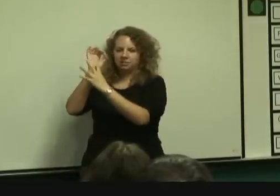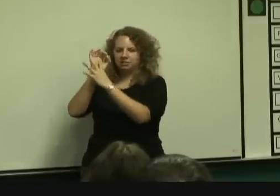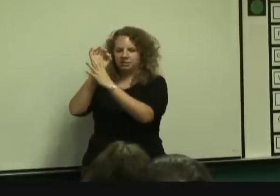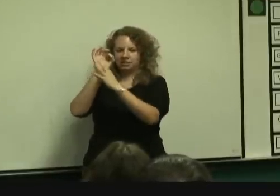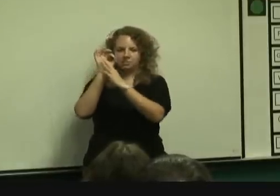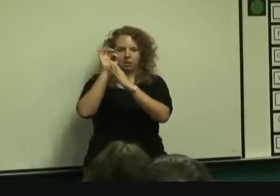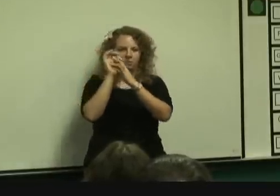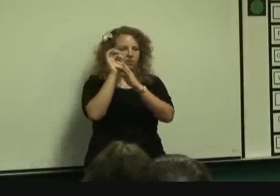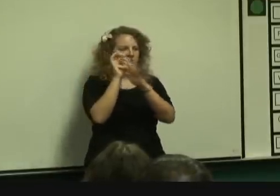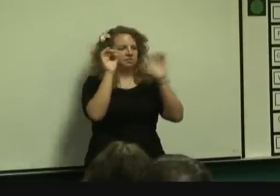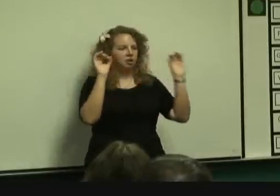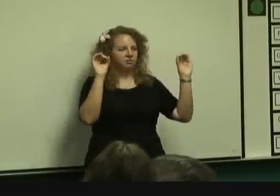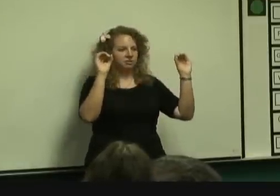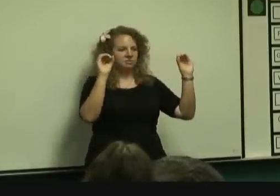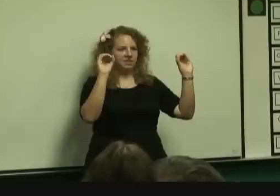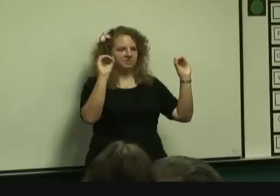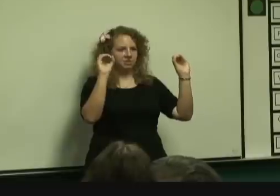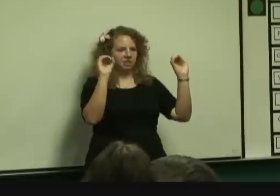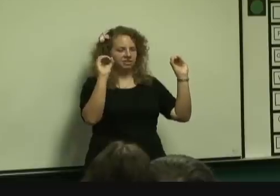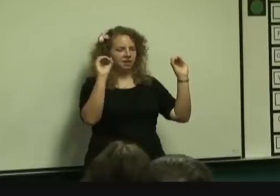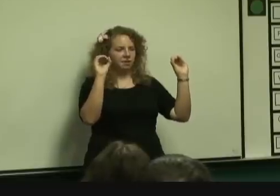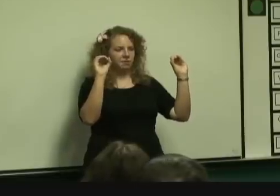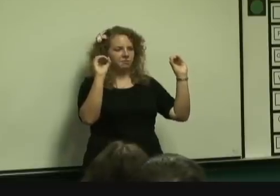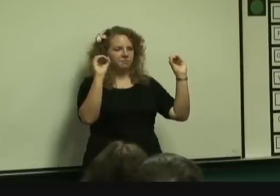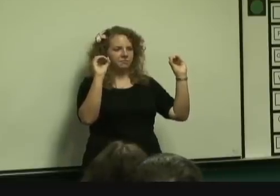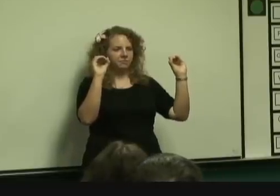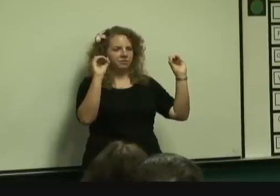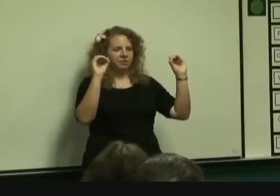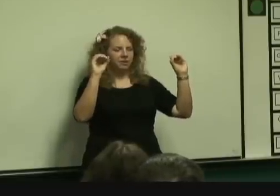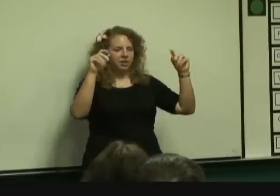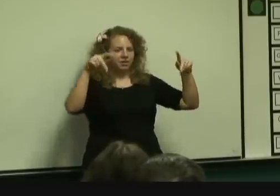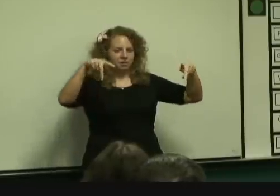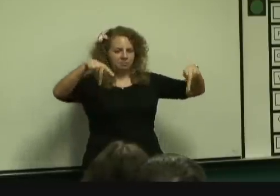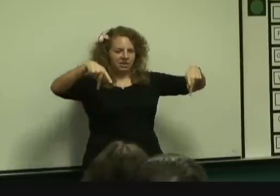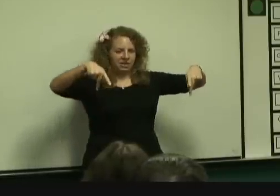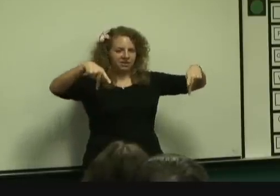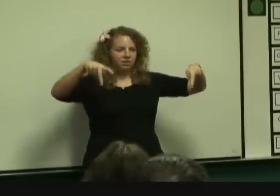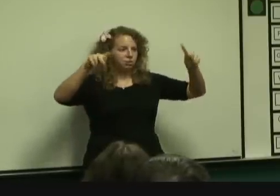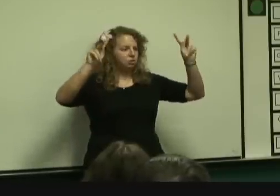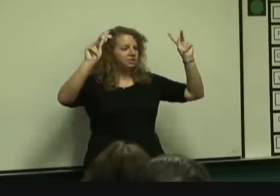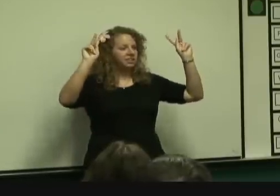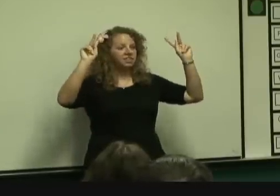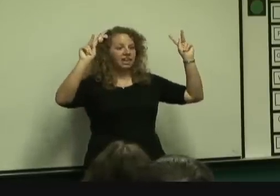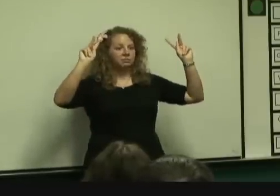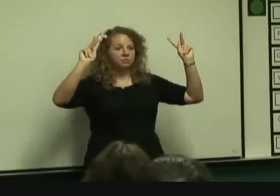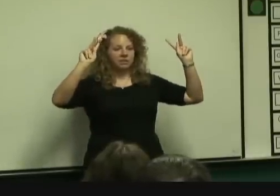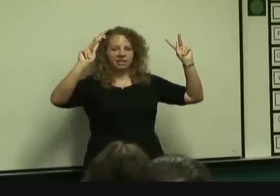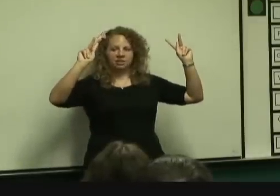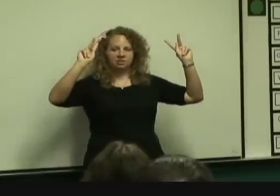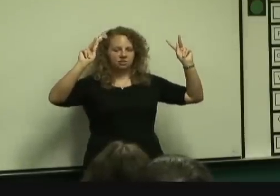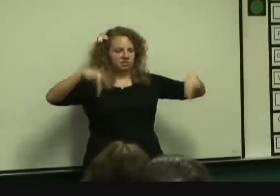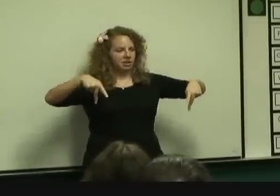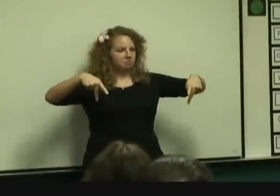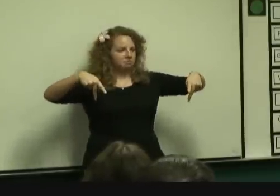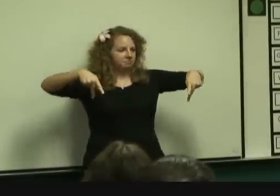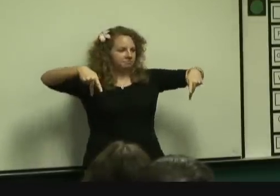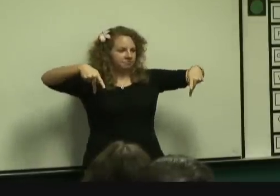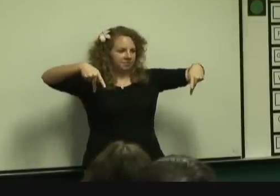still see like the palm of your hand. It's always going to be facing forward like that. O. And then P. So just like the K with the bunny ears, just down.